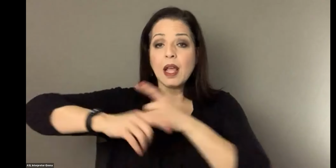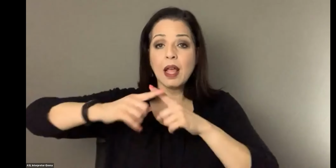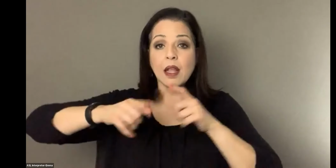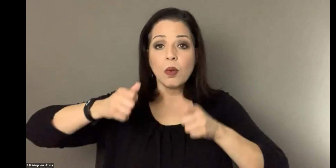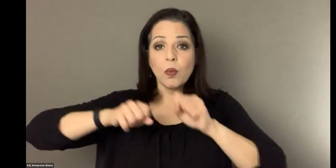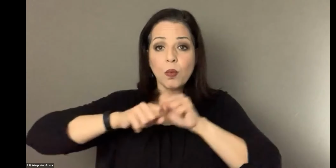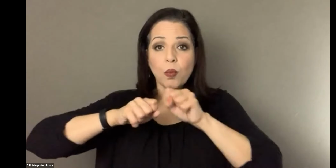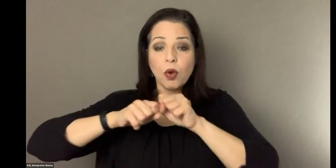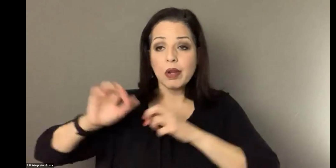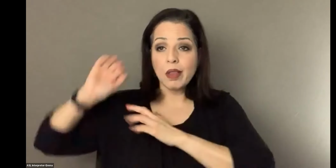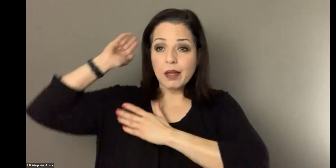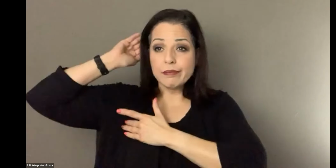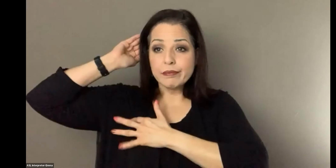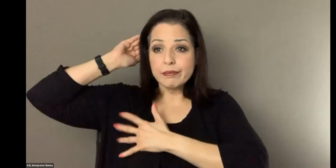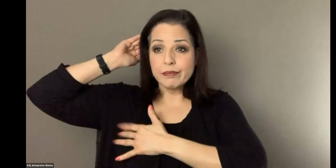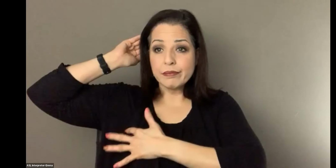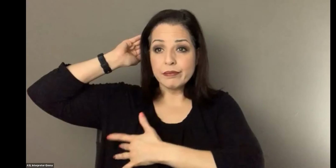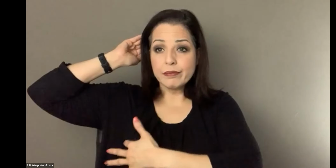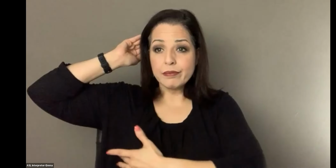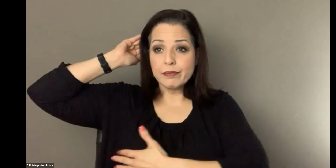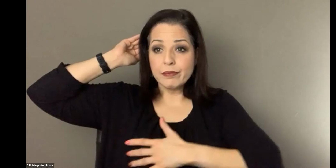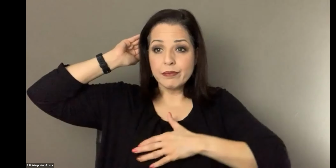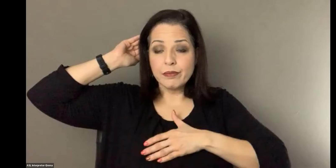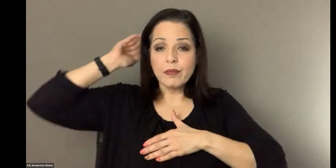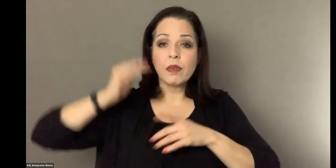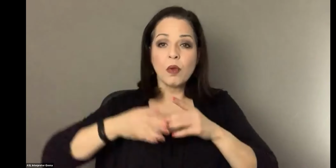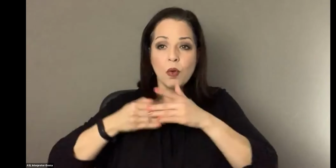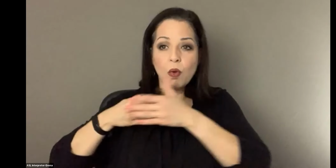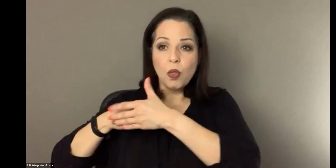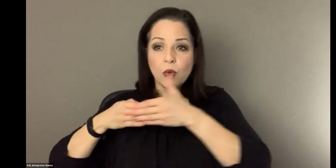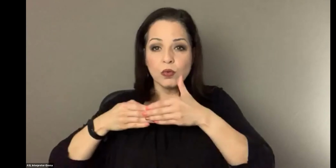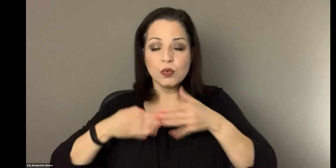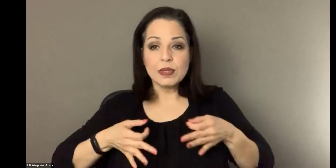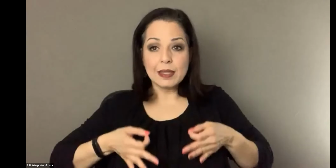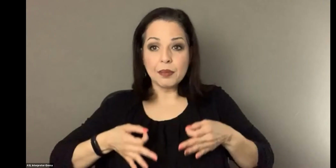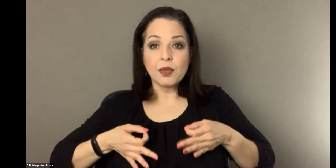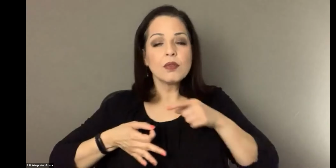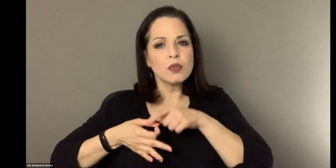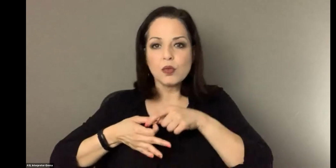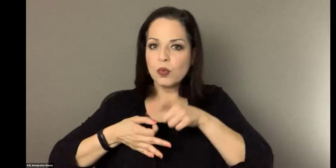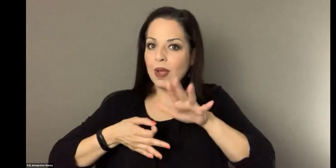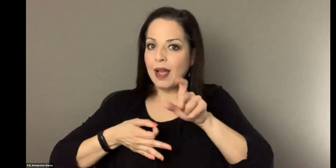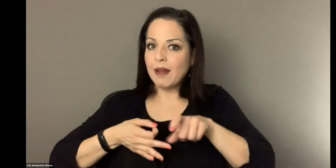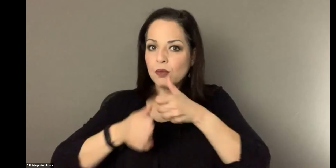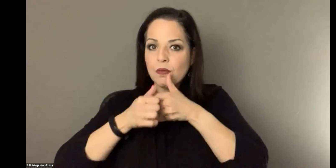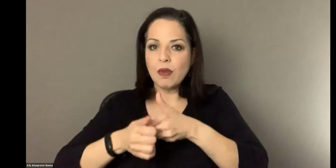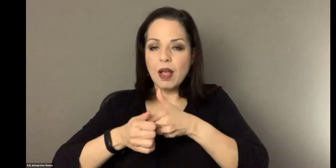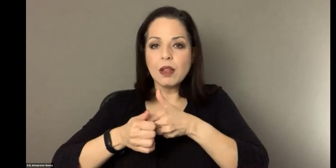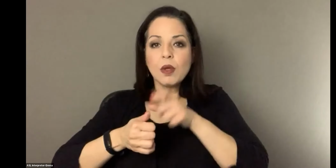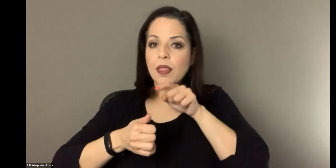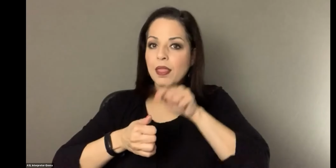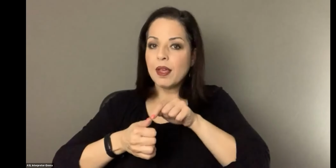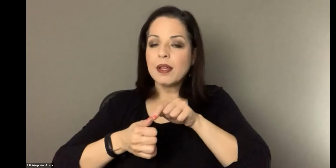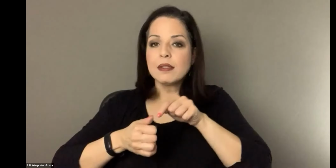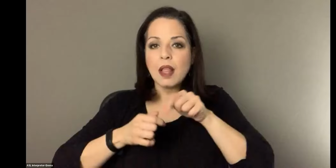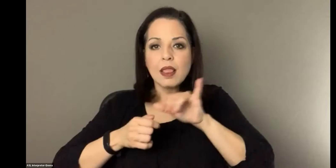your finger pads down towards your nipple. You kind of have to follow the spokes of